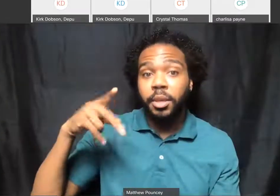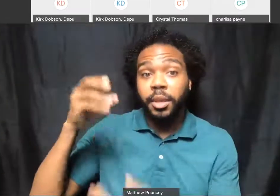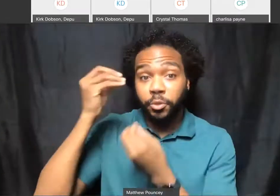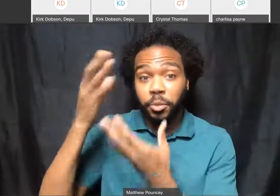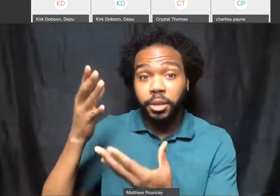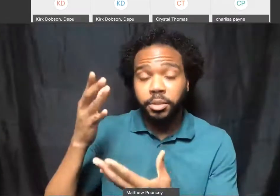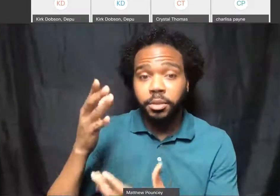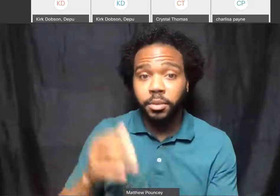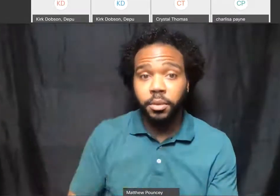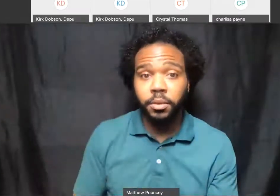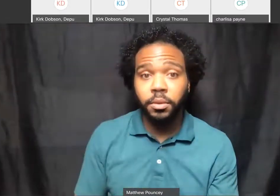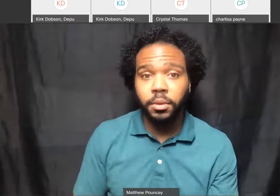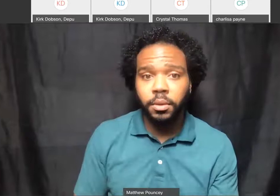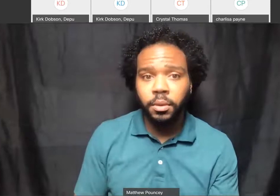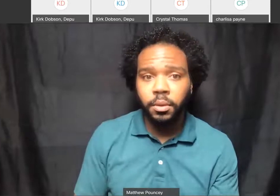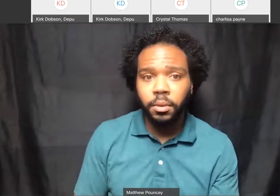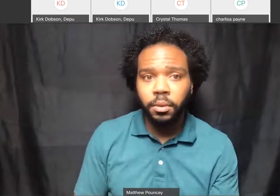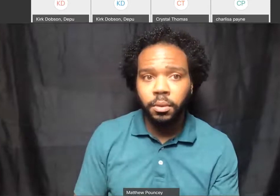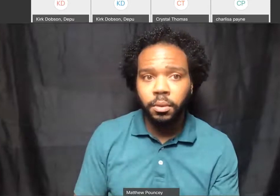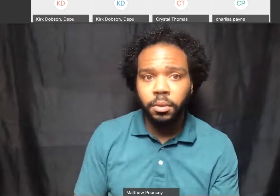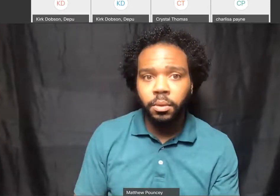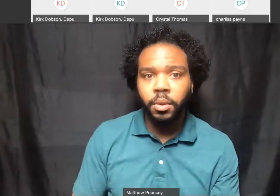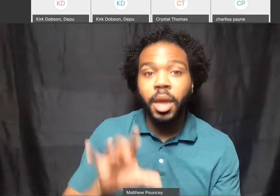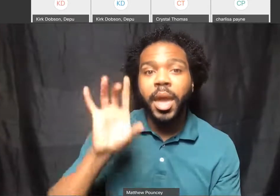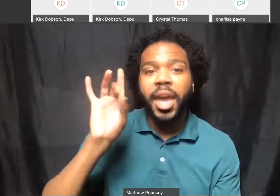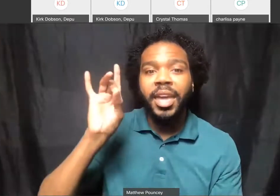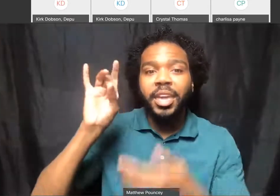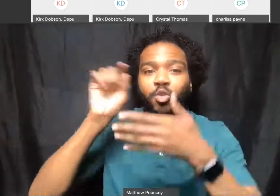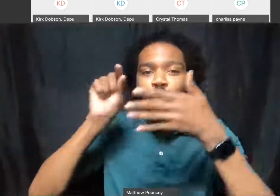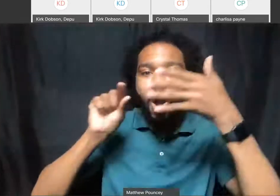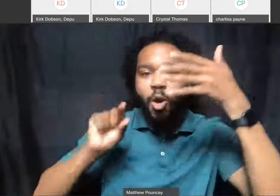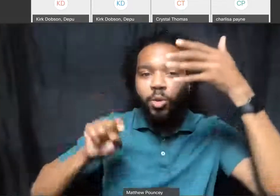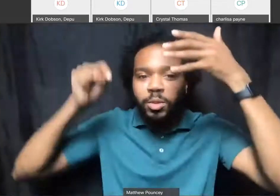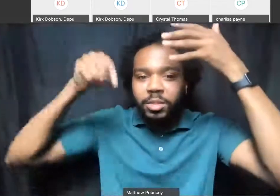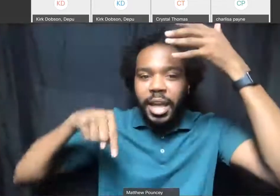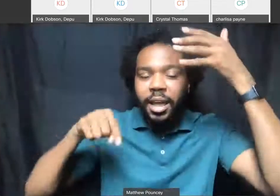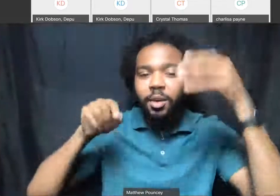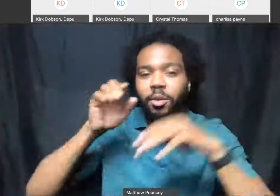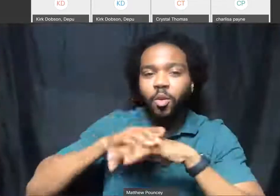down. 8 rows down under ISP information.